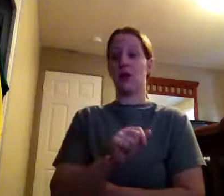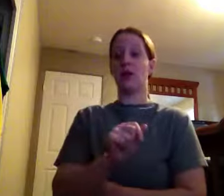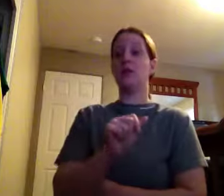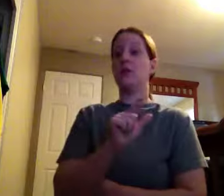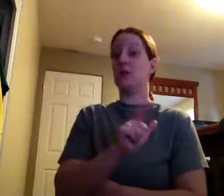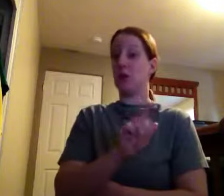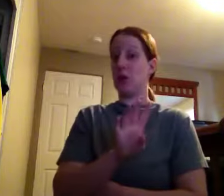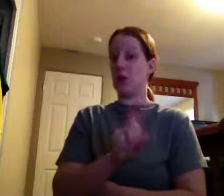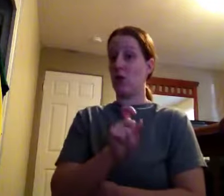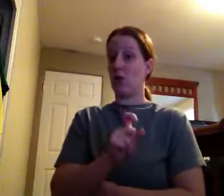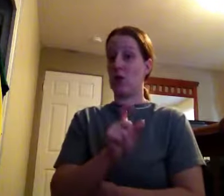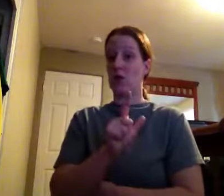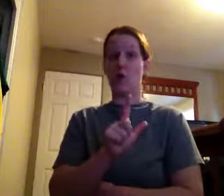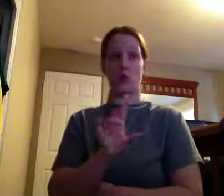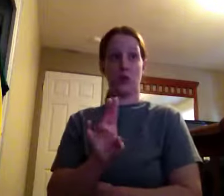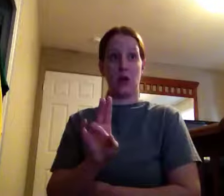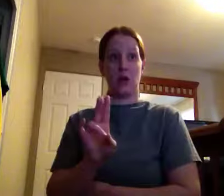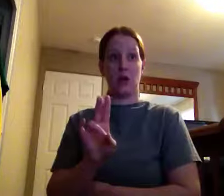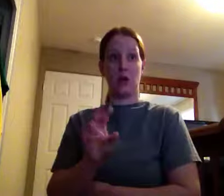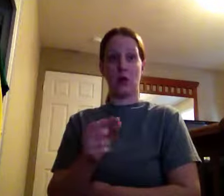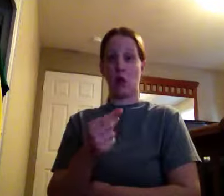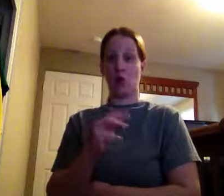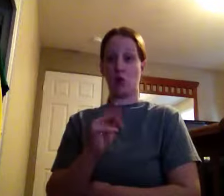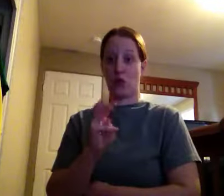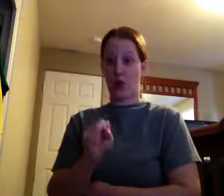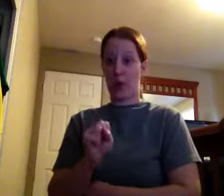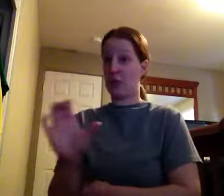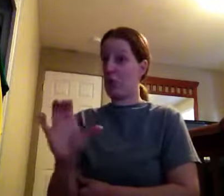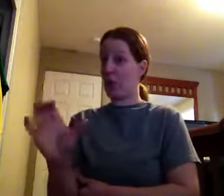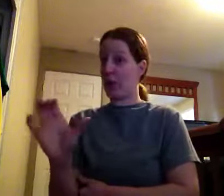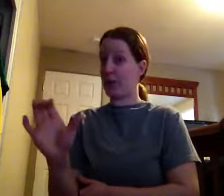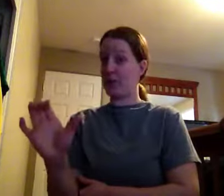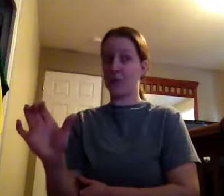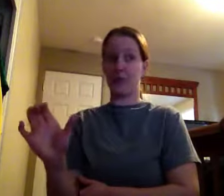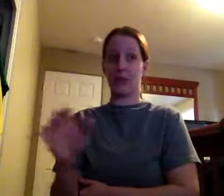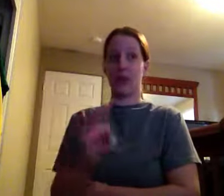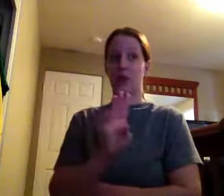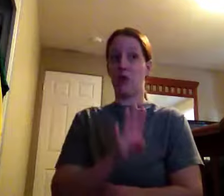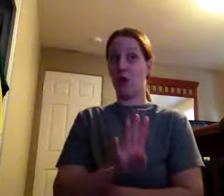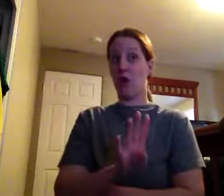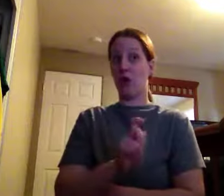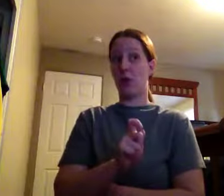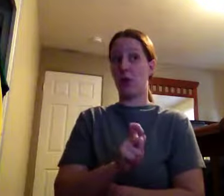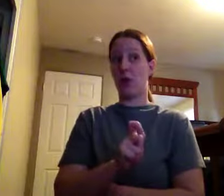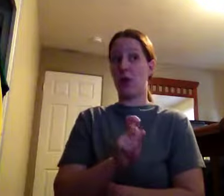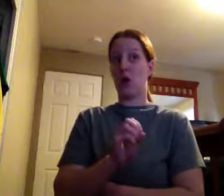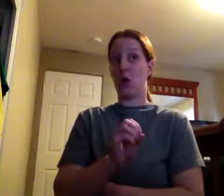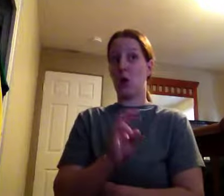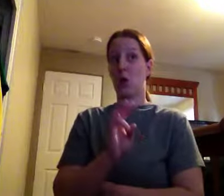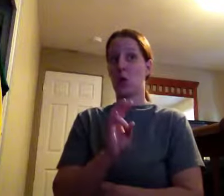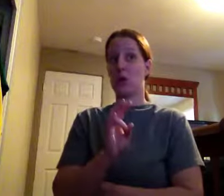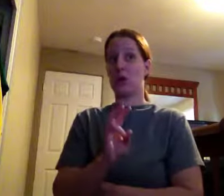24.27 grams of carbon, and 4.07 grams of hydrogen. That's my first